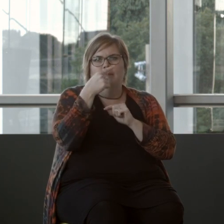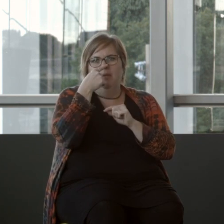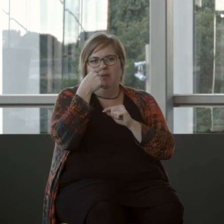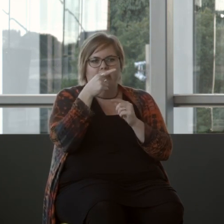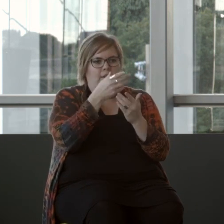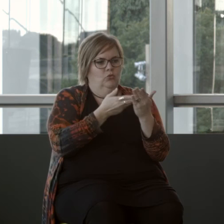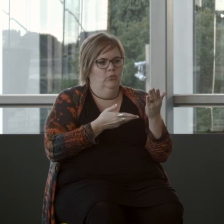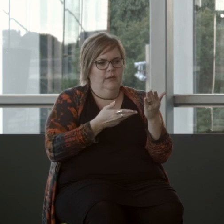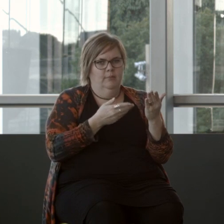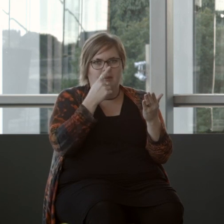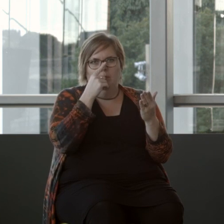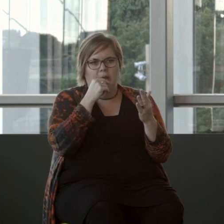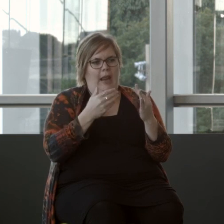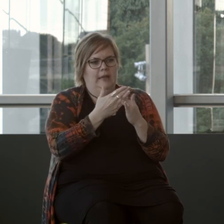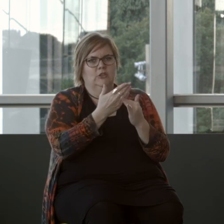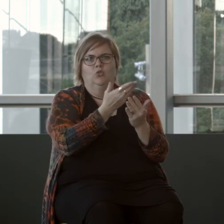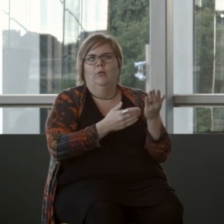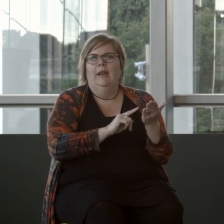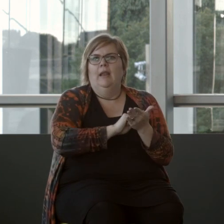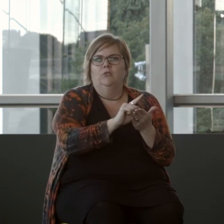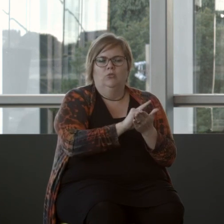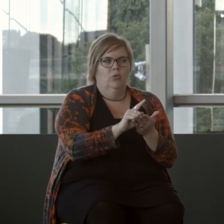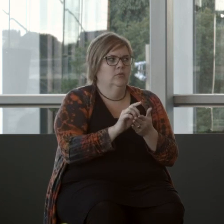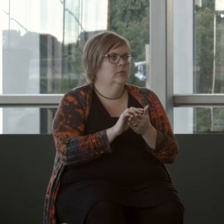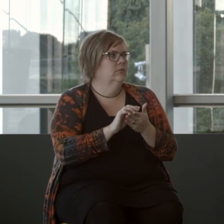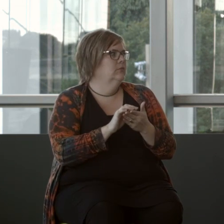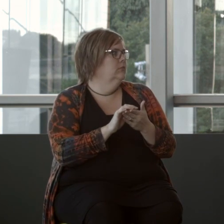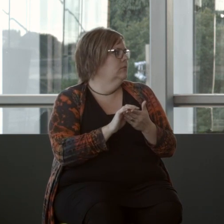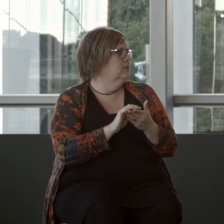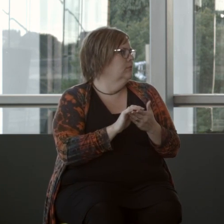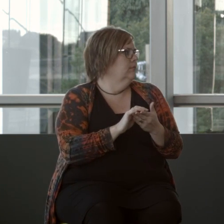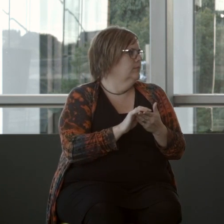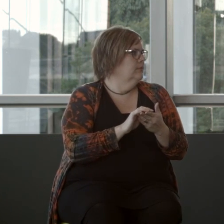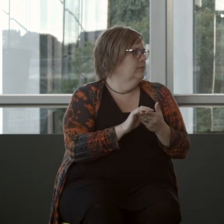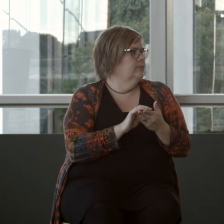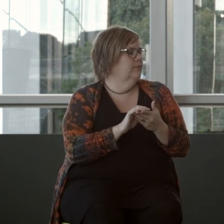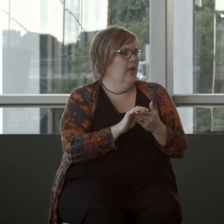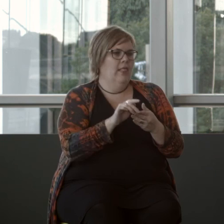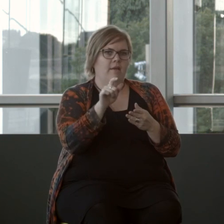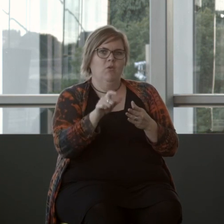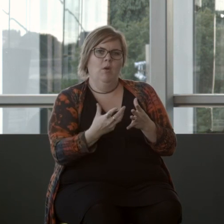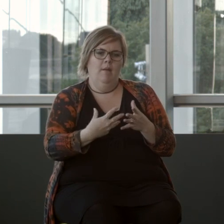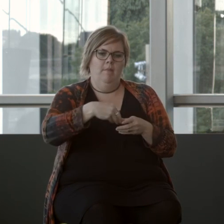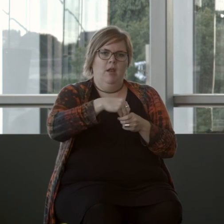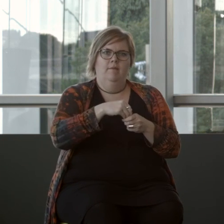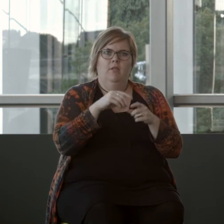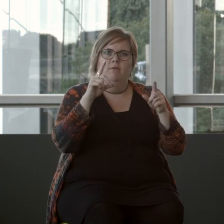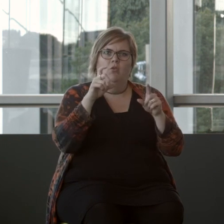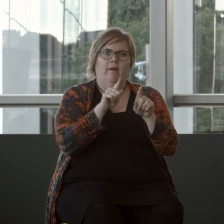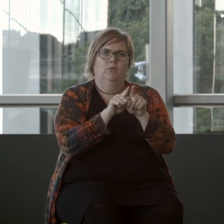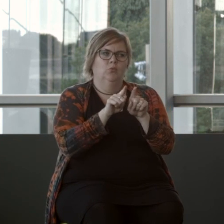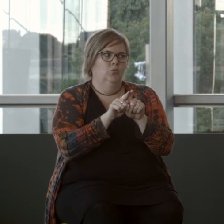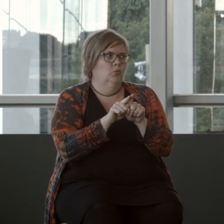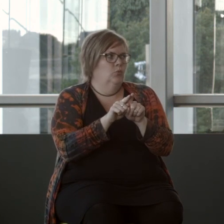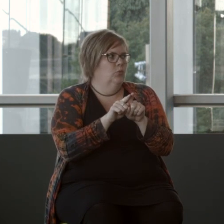on. Also because I want... And some of the viewer are part of your photograph. Yeah. I saw that there are